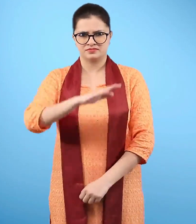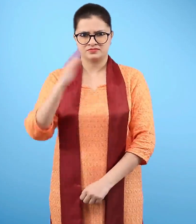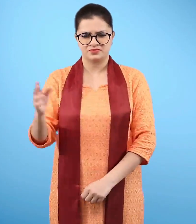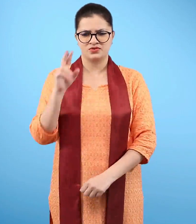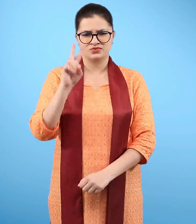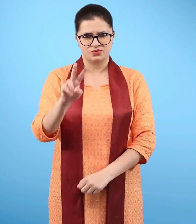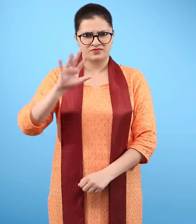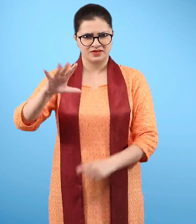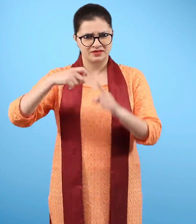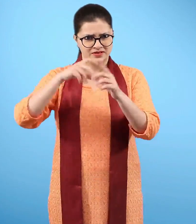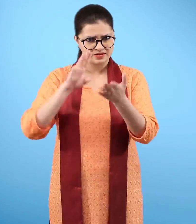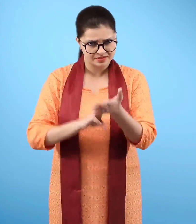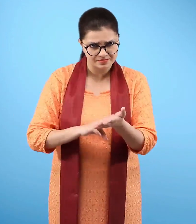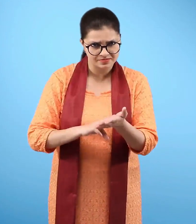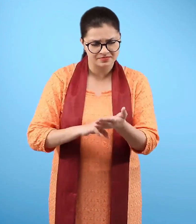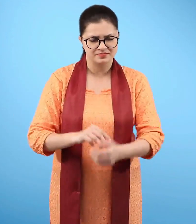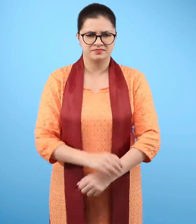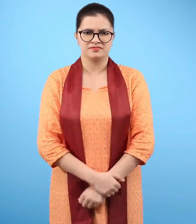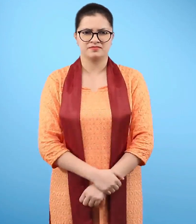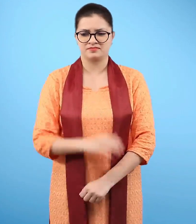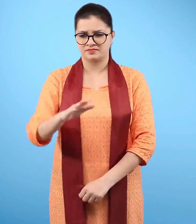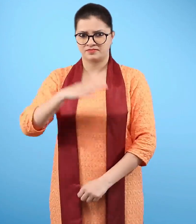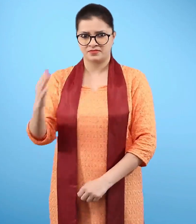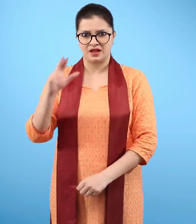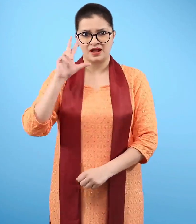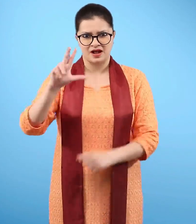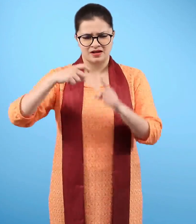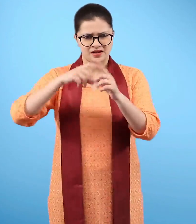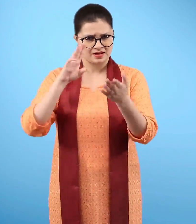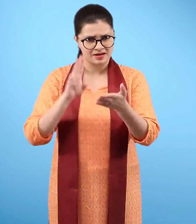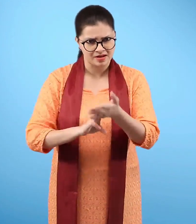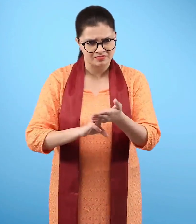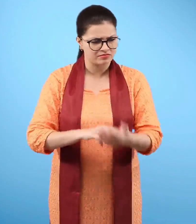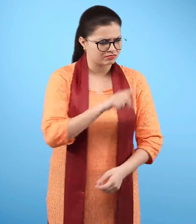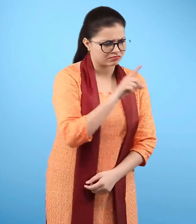25 kilometers, or 8 kilometers.